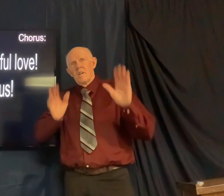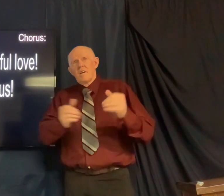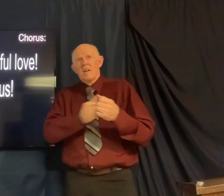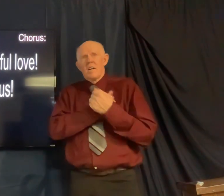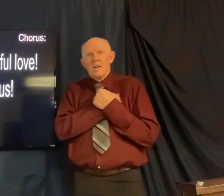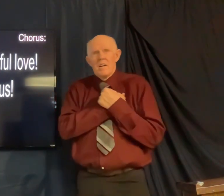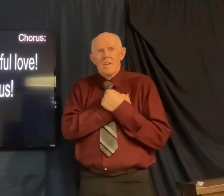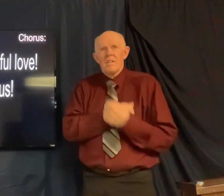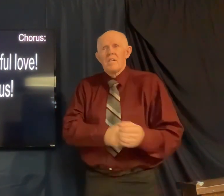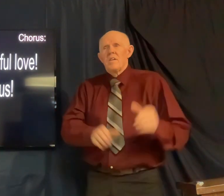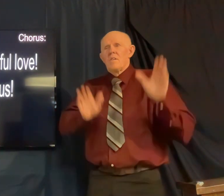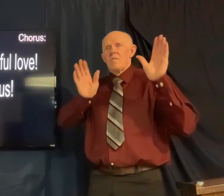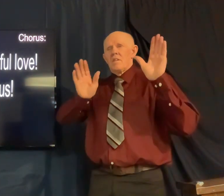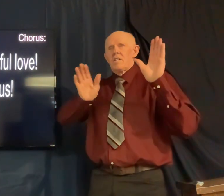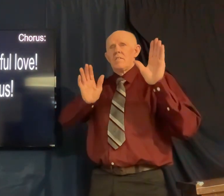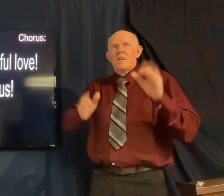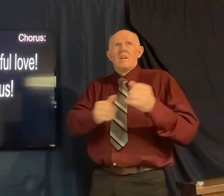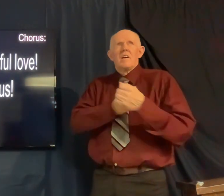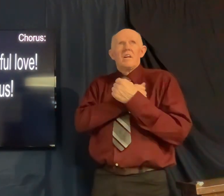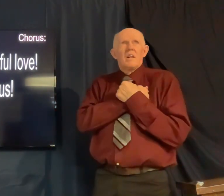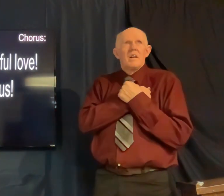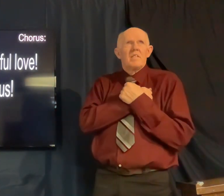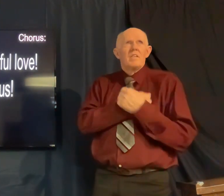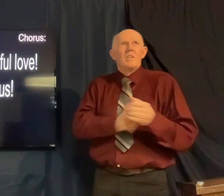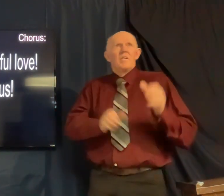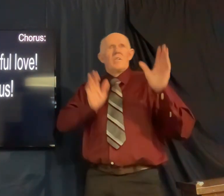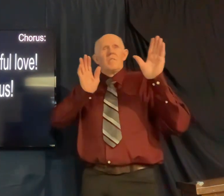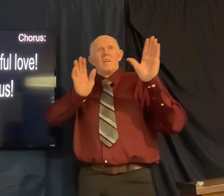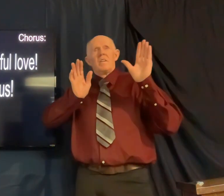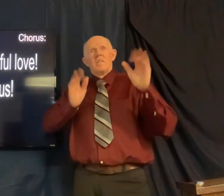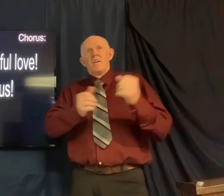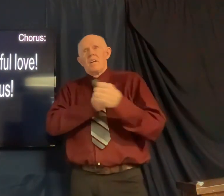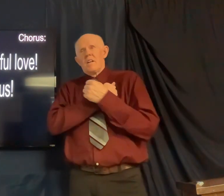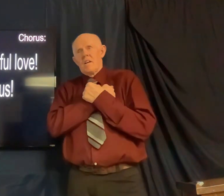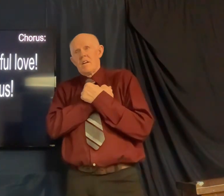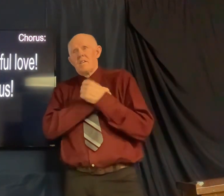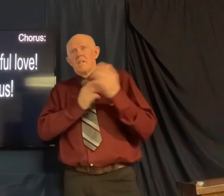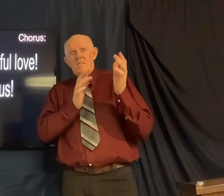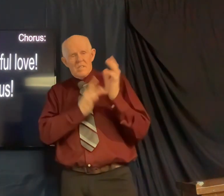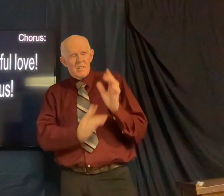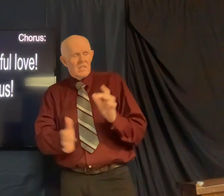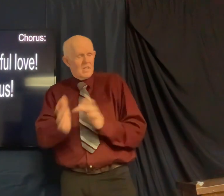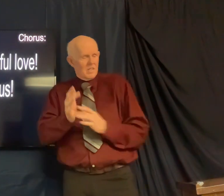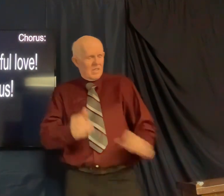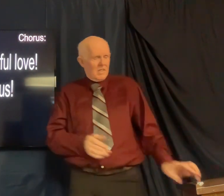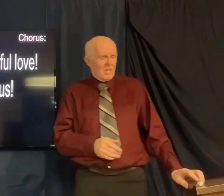Wonderful love, wonderful love, wonderful love of Jesus.